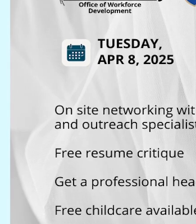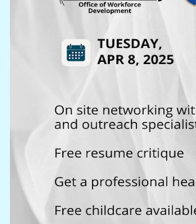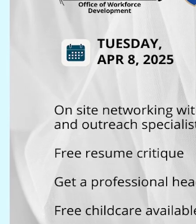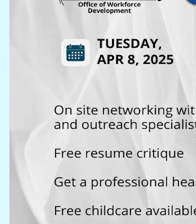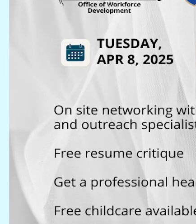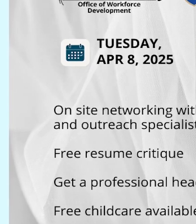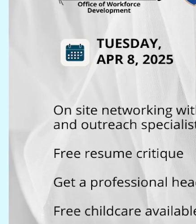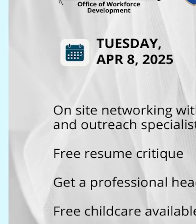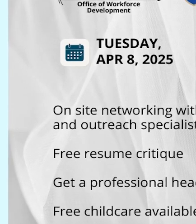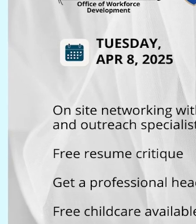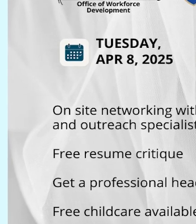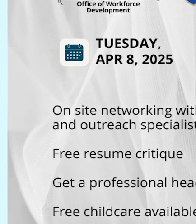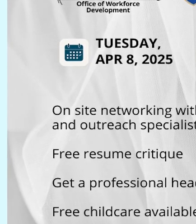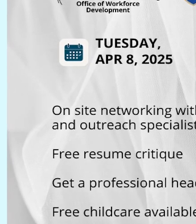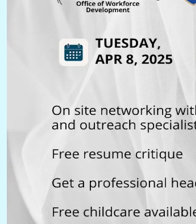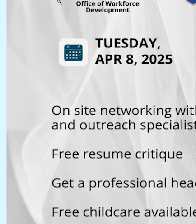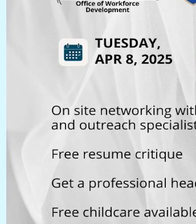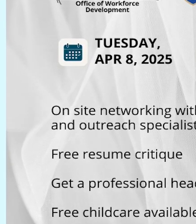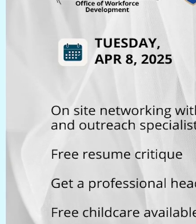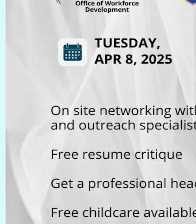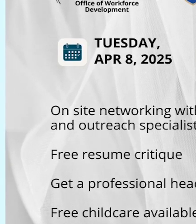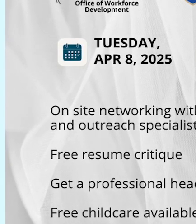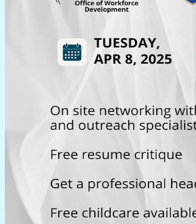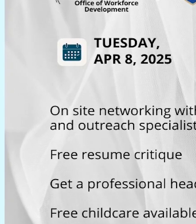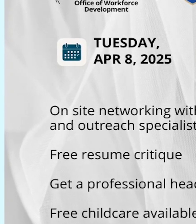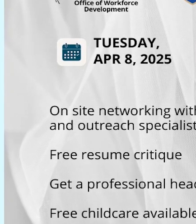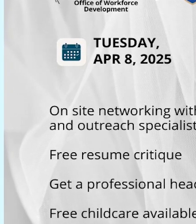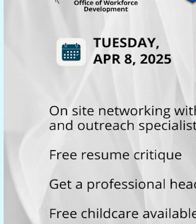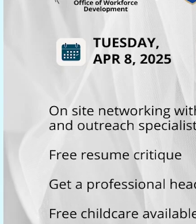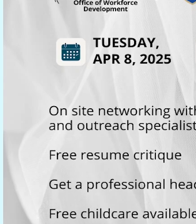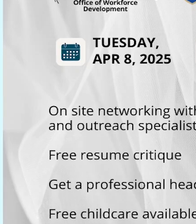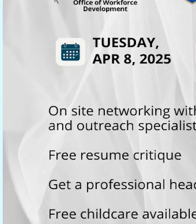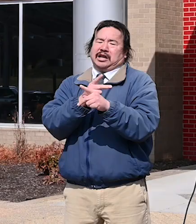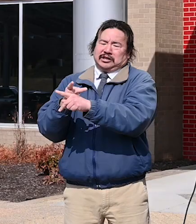headshots, networking opportunities, and free childcare for job seekers.